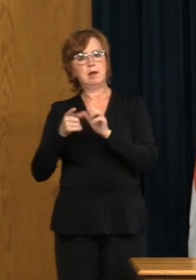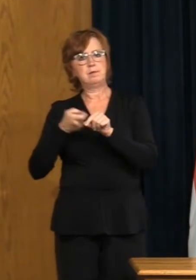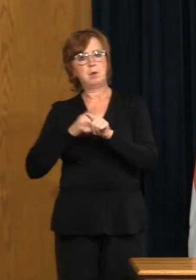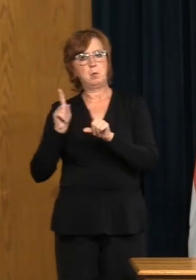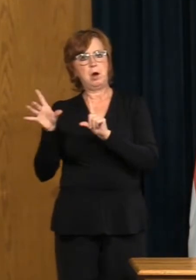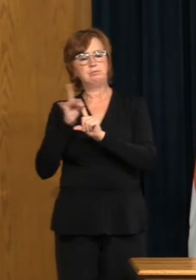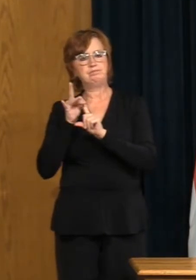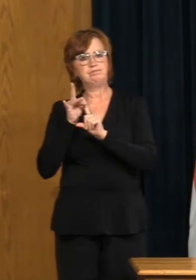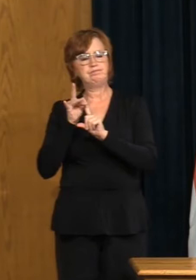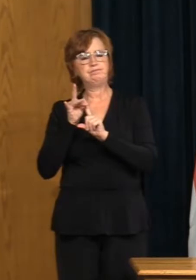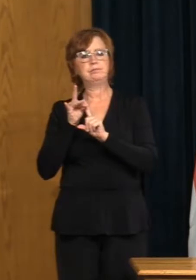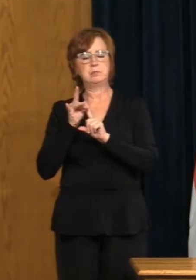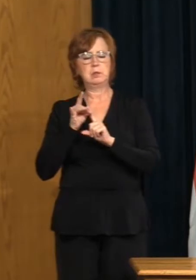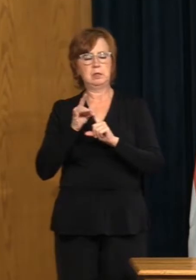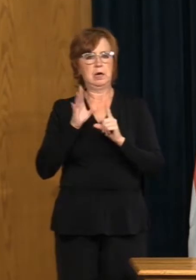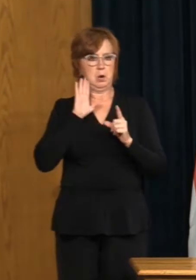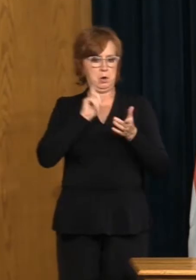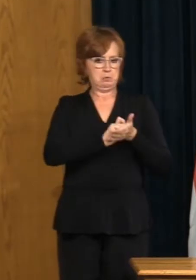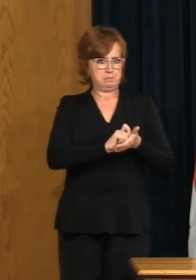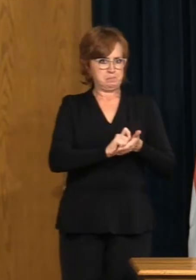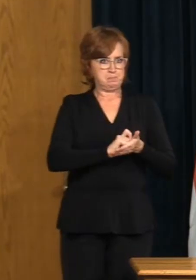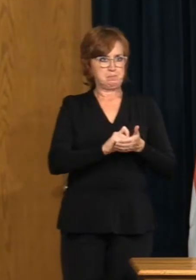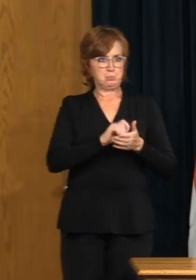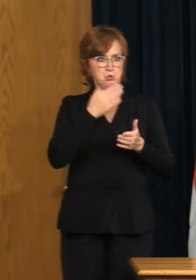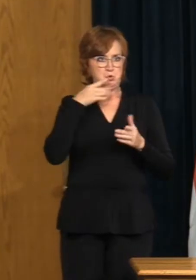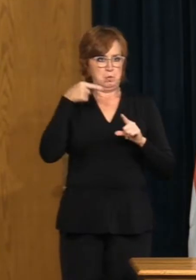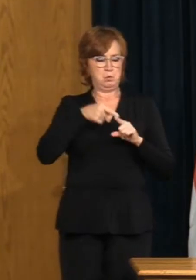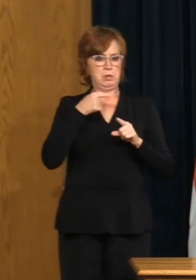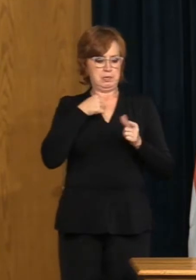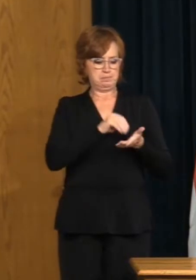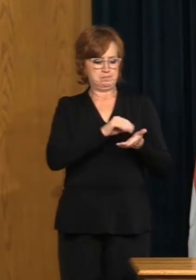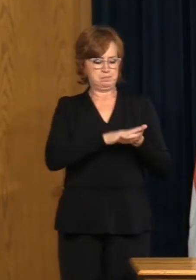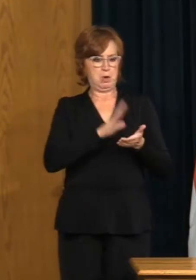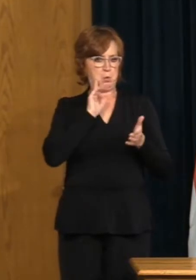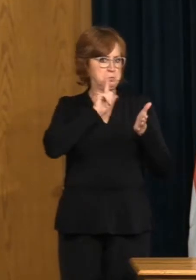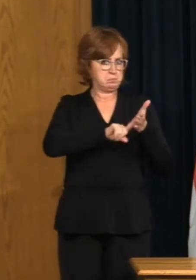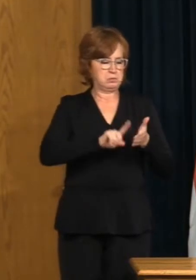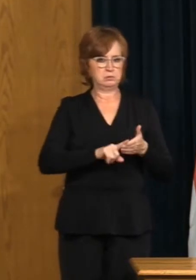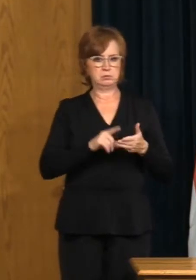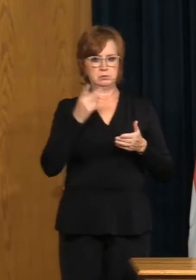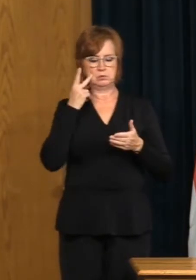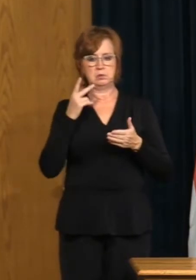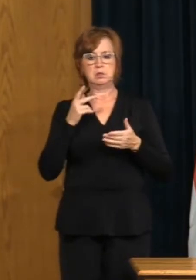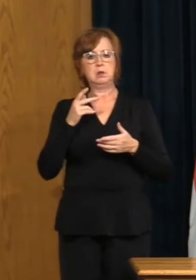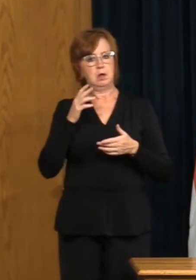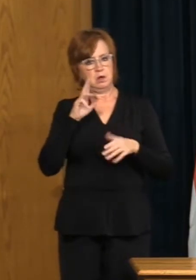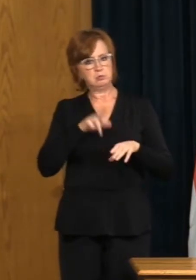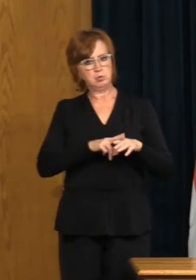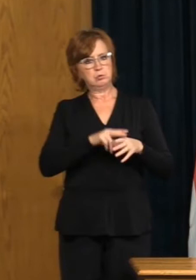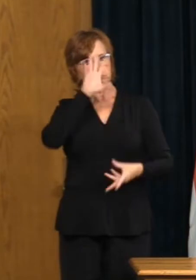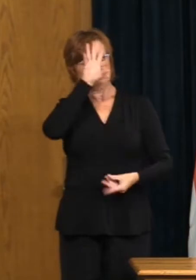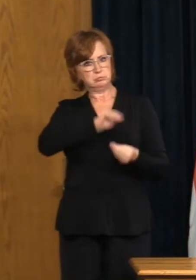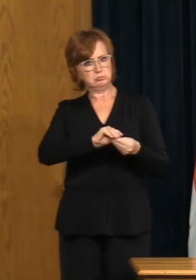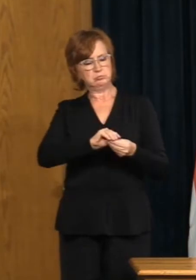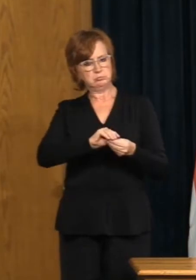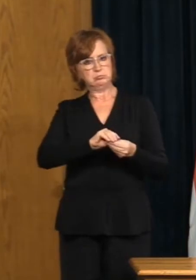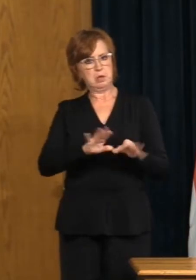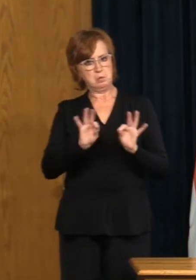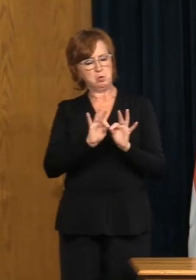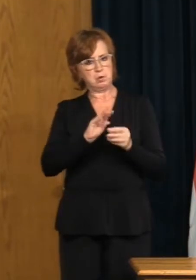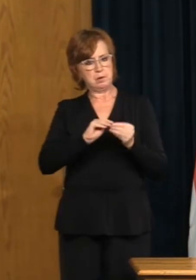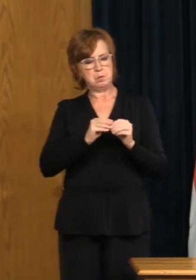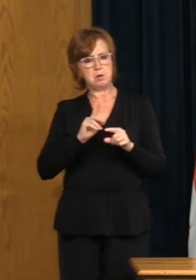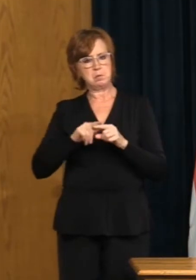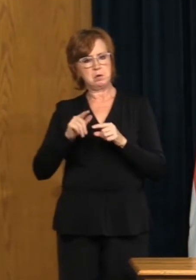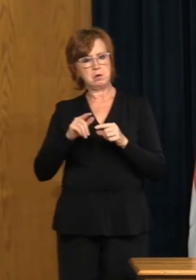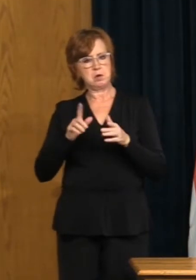the cumulative case numbers are one thing, but what happens the last 1 or 2 weeks, what informs us what we need to do over the next 1 or 2 weeks.